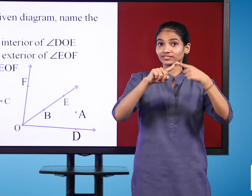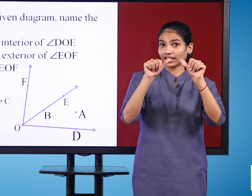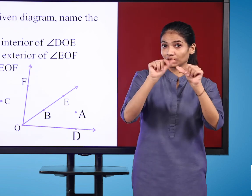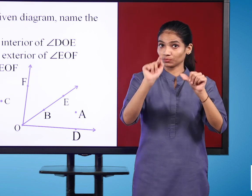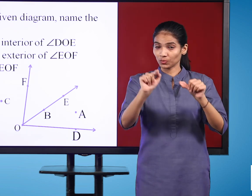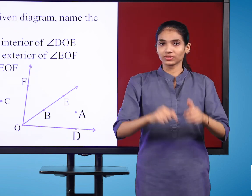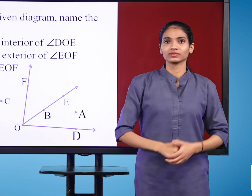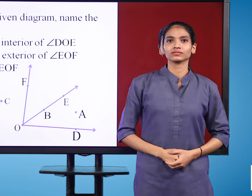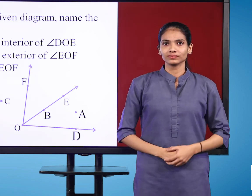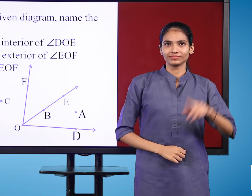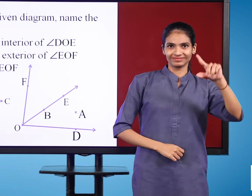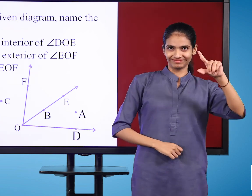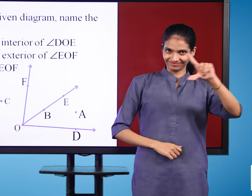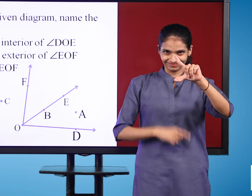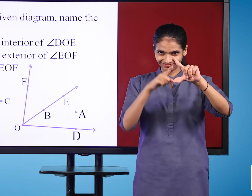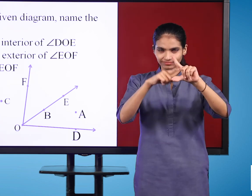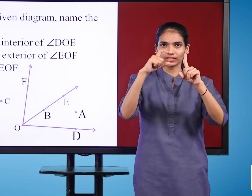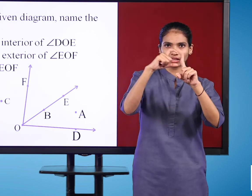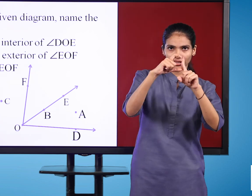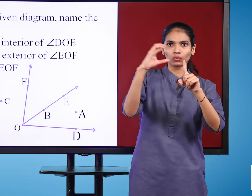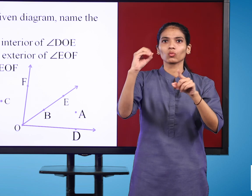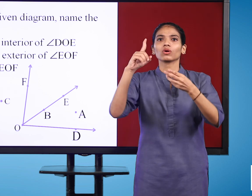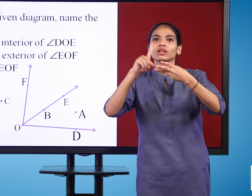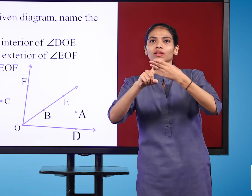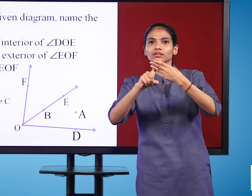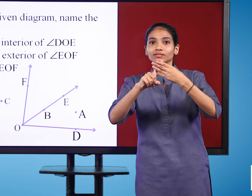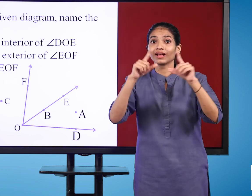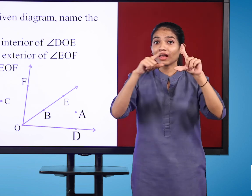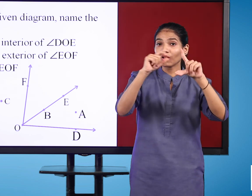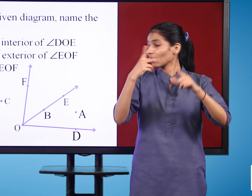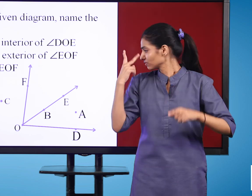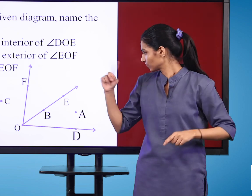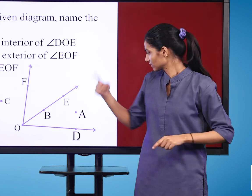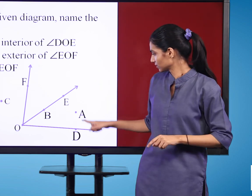A. In the interior of angle DOE.